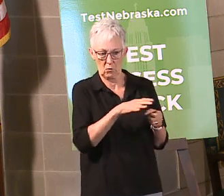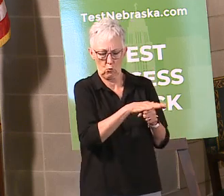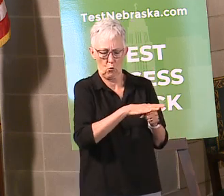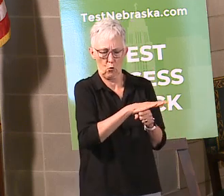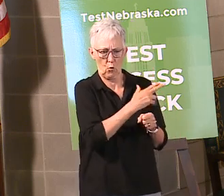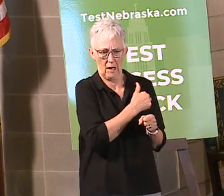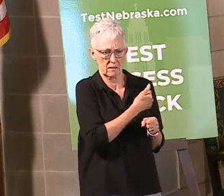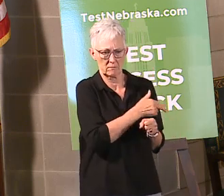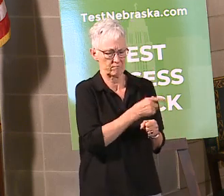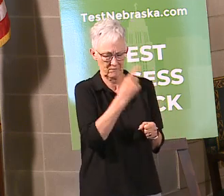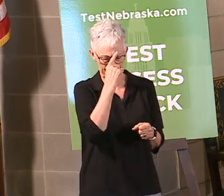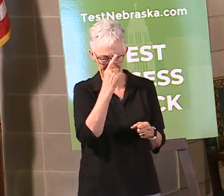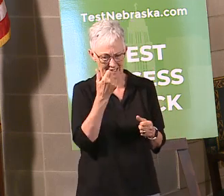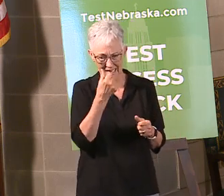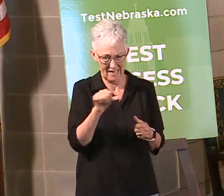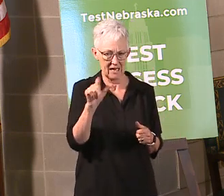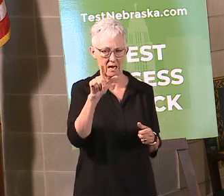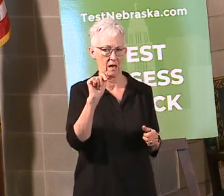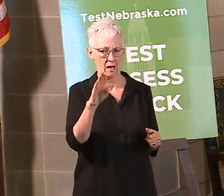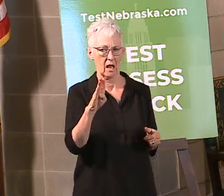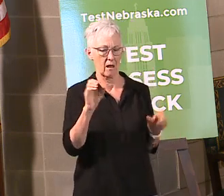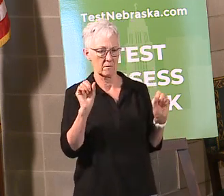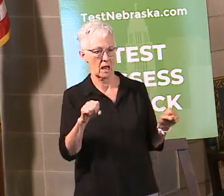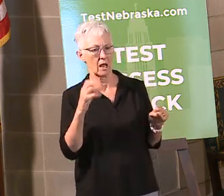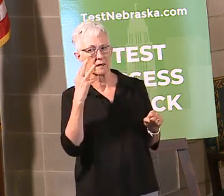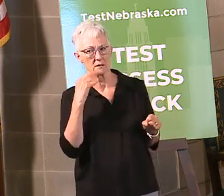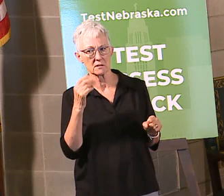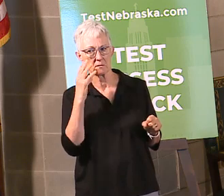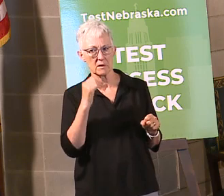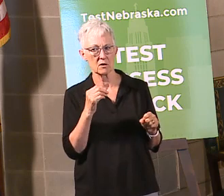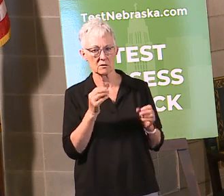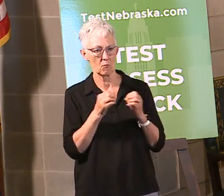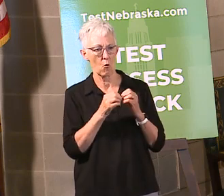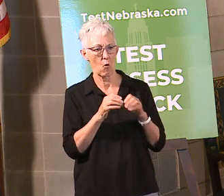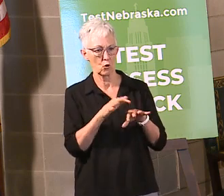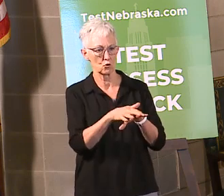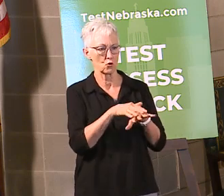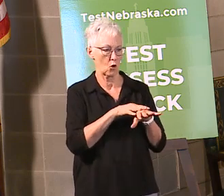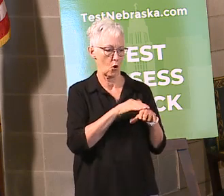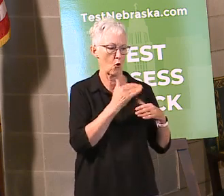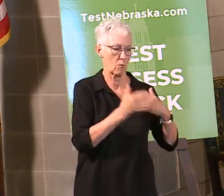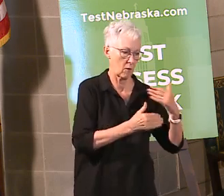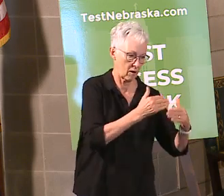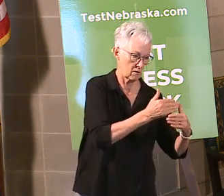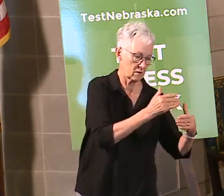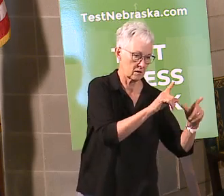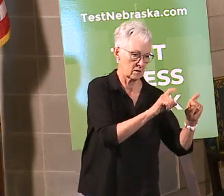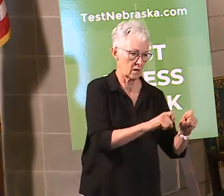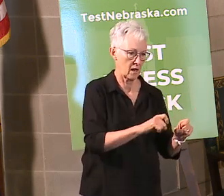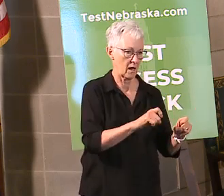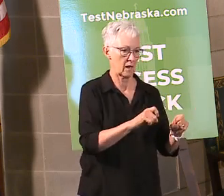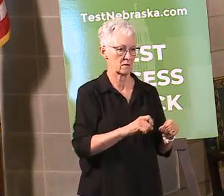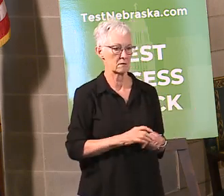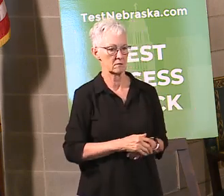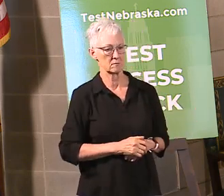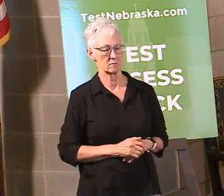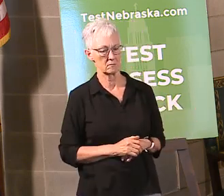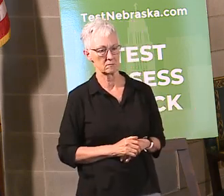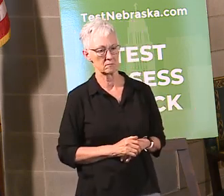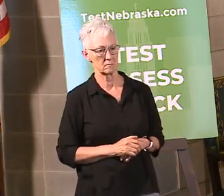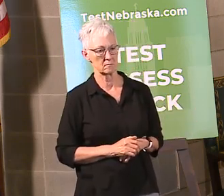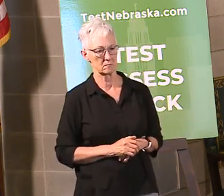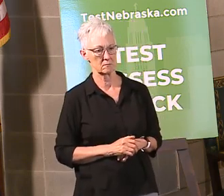happen in any of these labs, that we can experience slowdowns depending on volume or machines or things like that. And I had a caller who